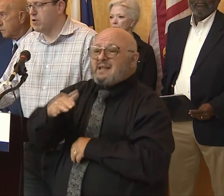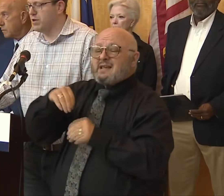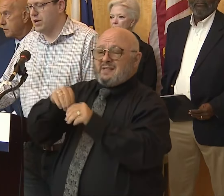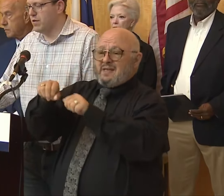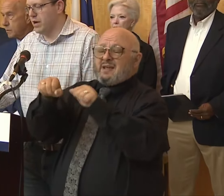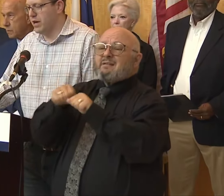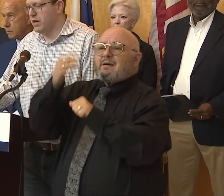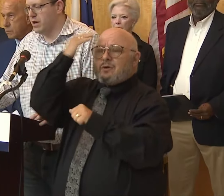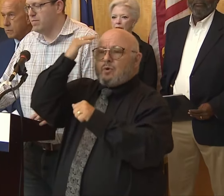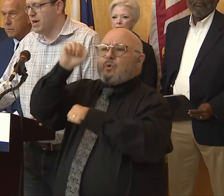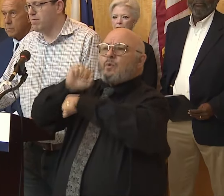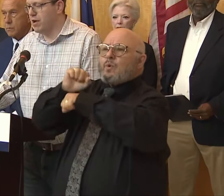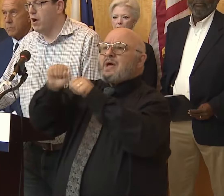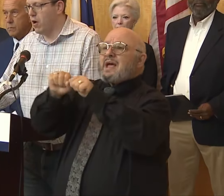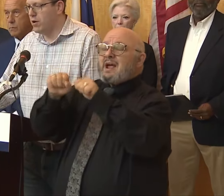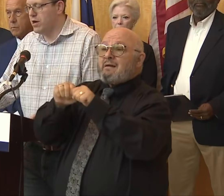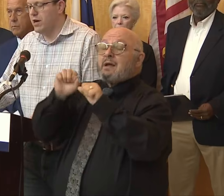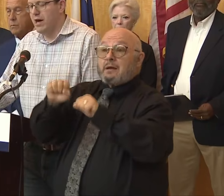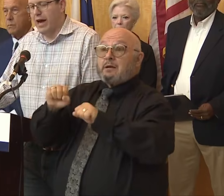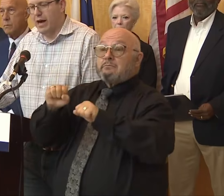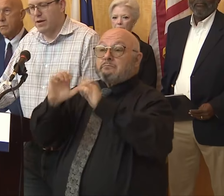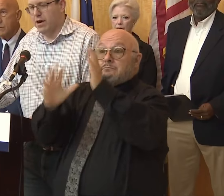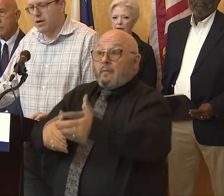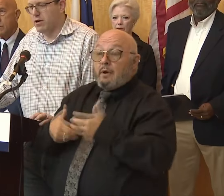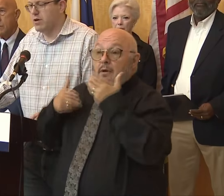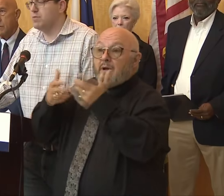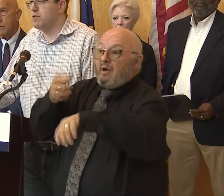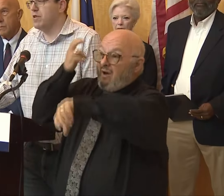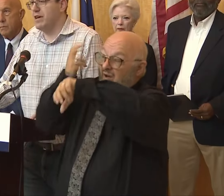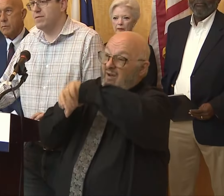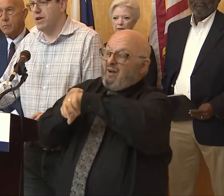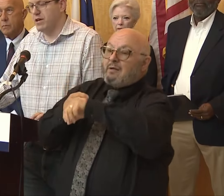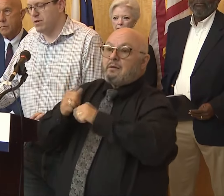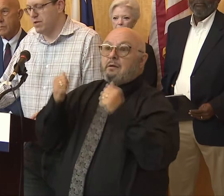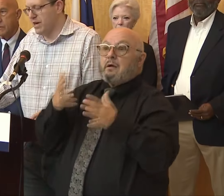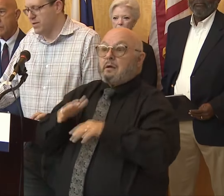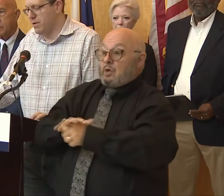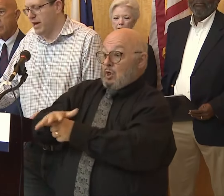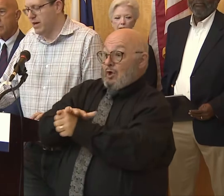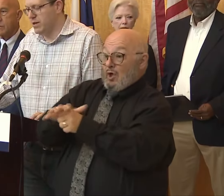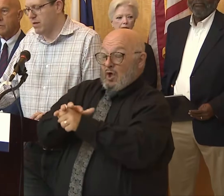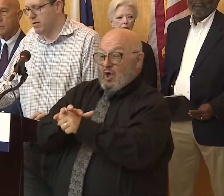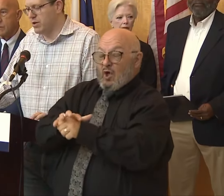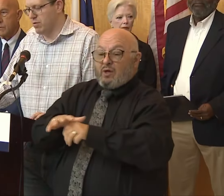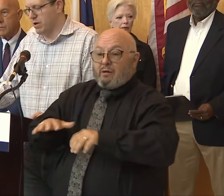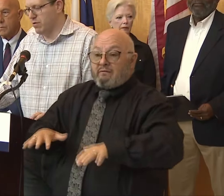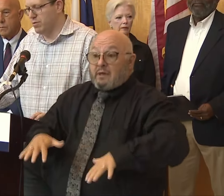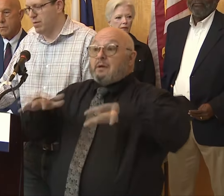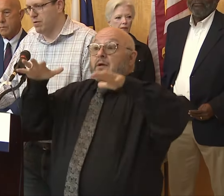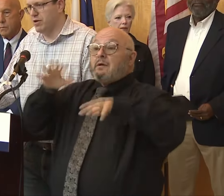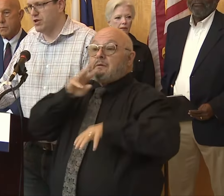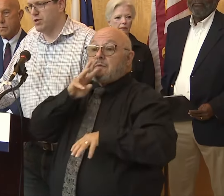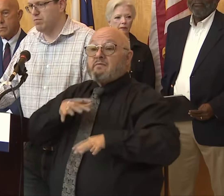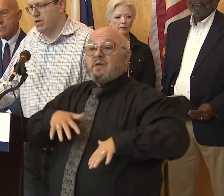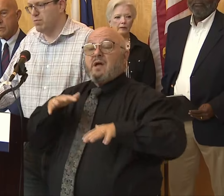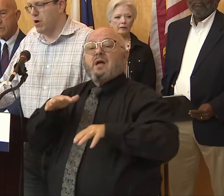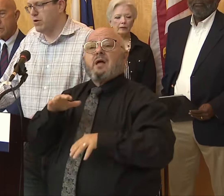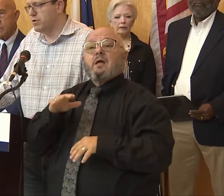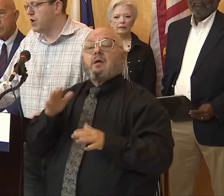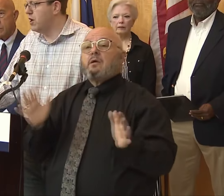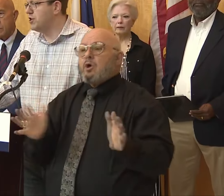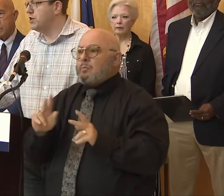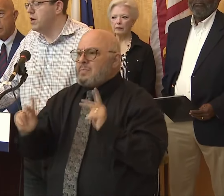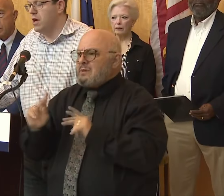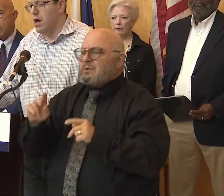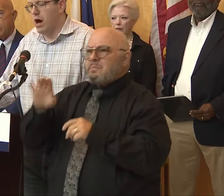rain works here. It can come down pretty hard and can cause some localized flooding. So over the next few days, we'd certainly urge people to just be smart,